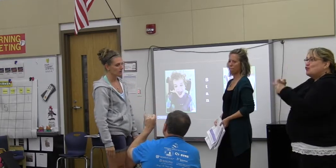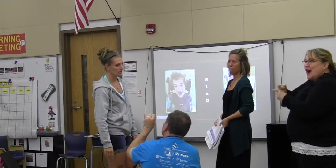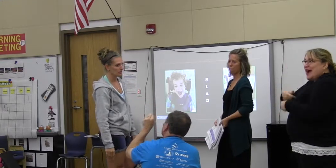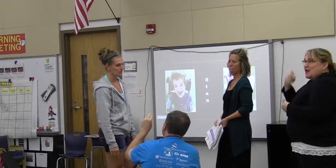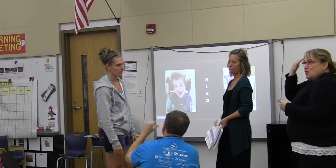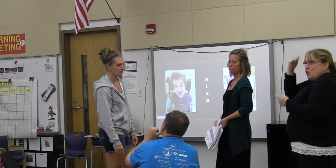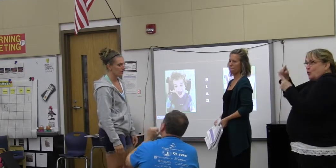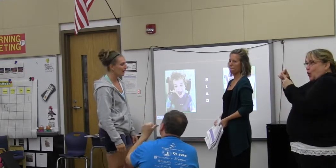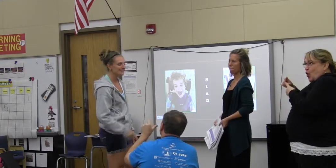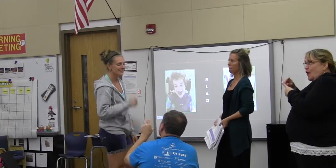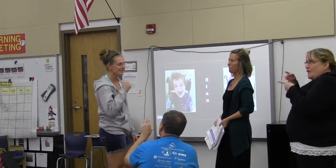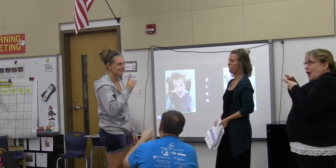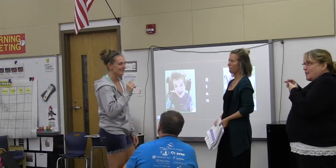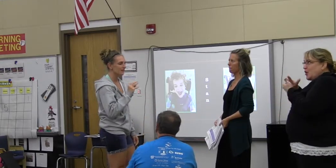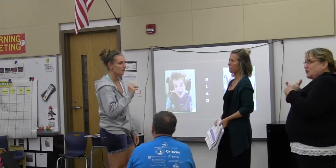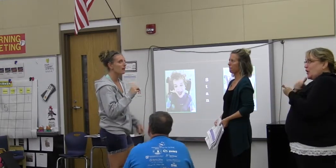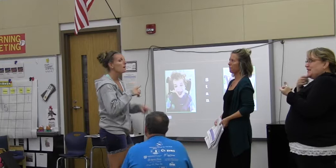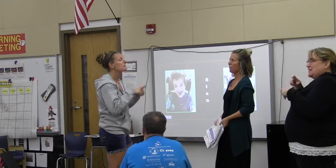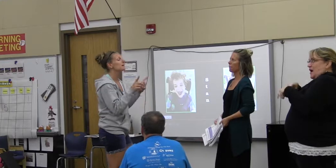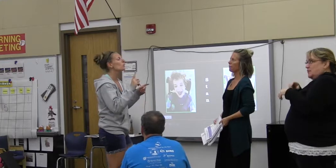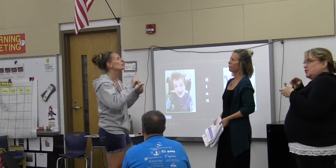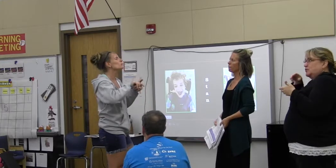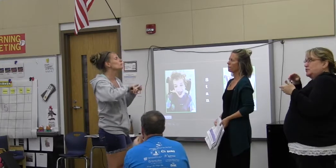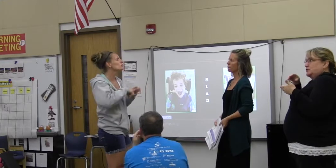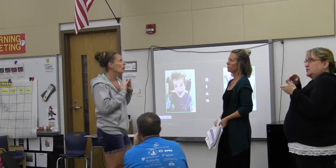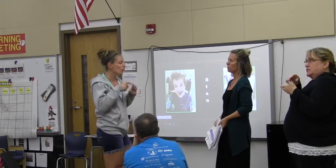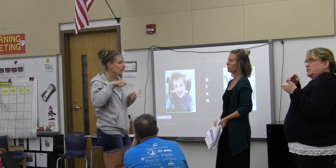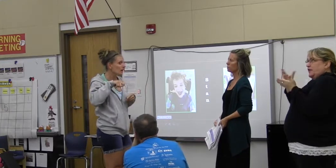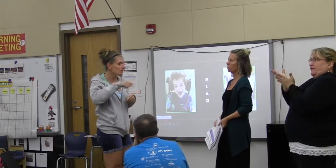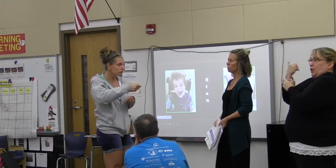Doesn't jam, right? They don't,